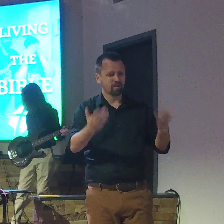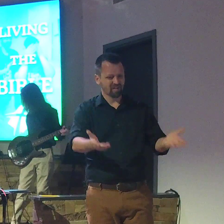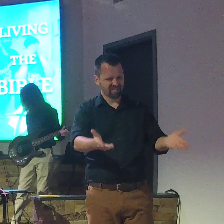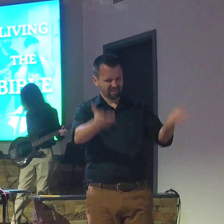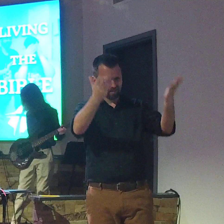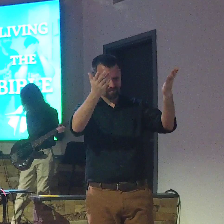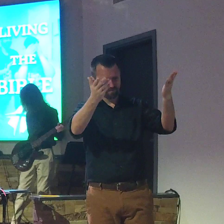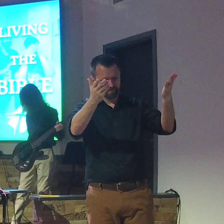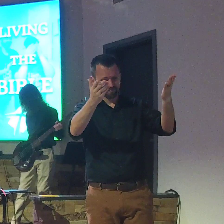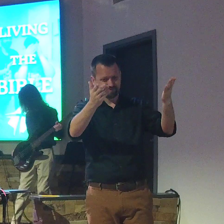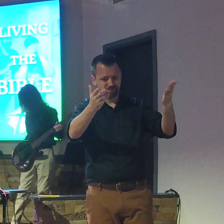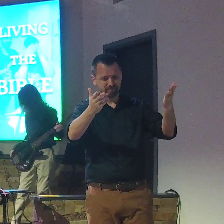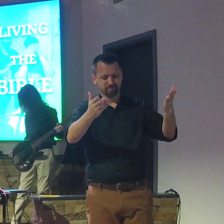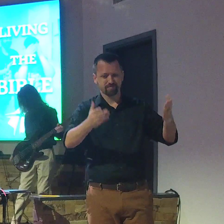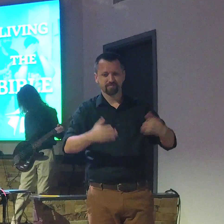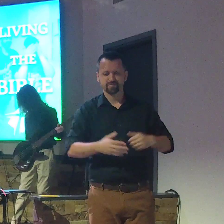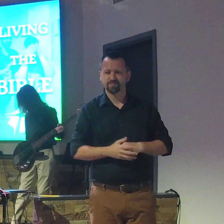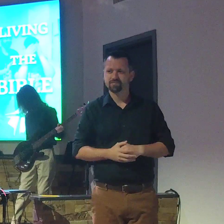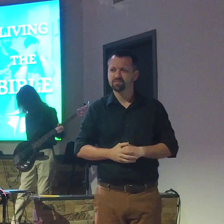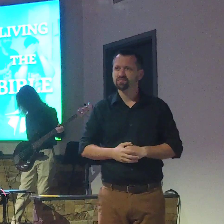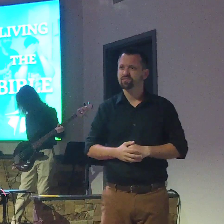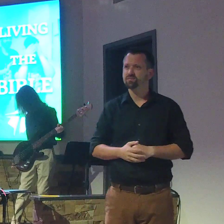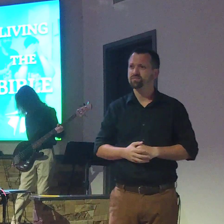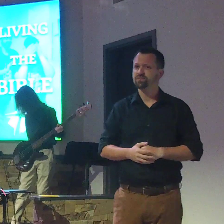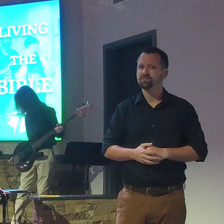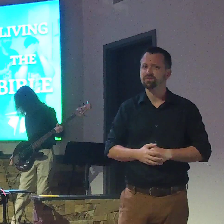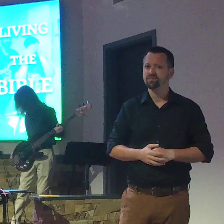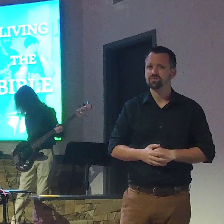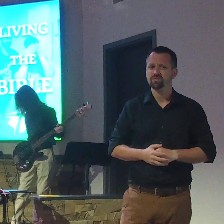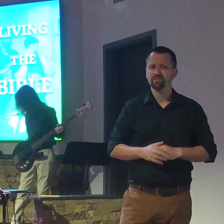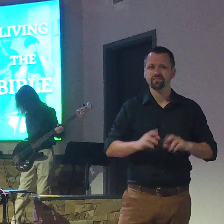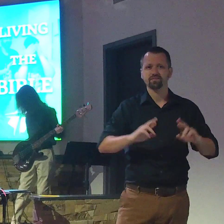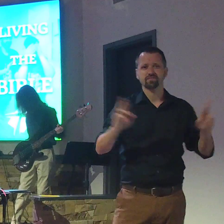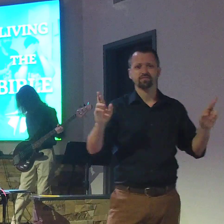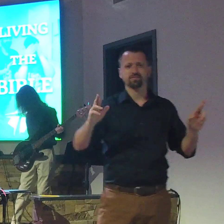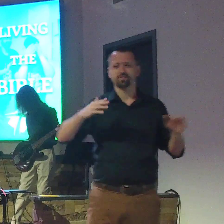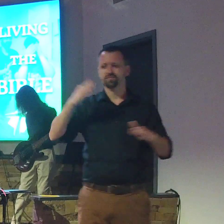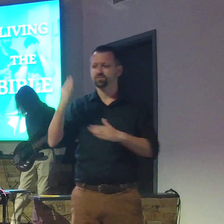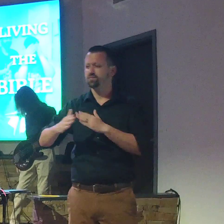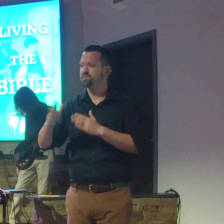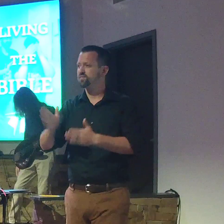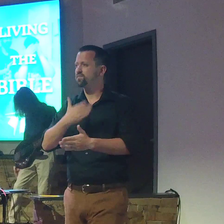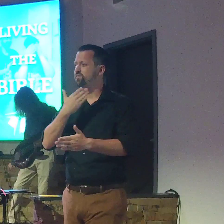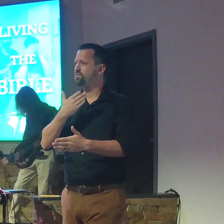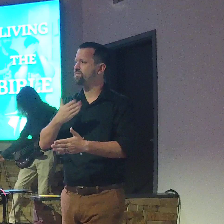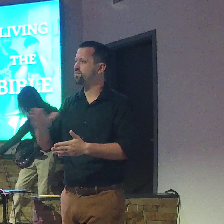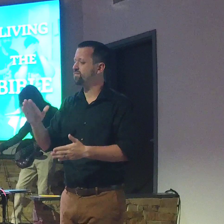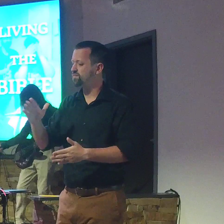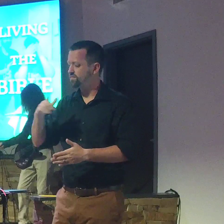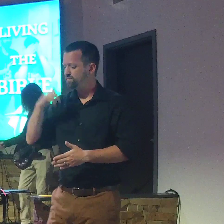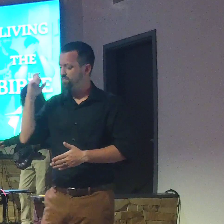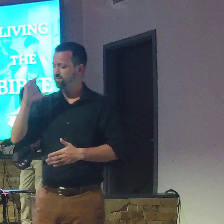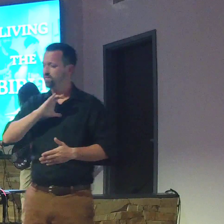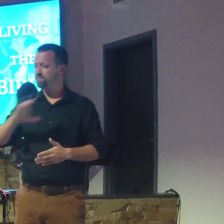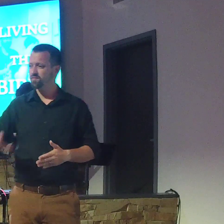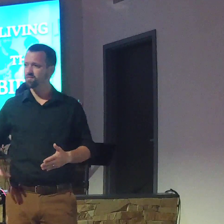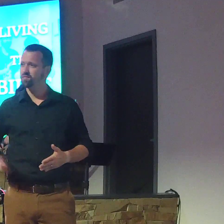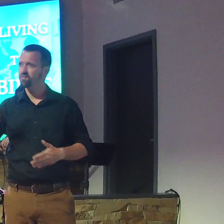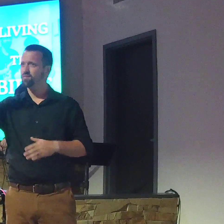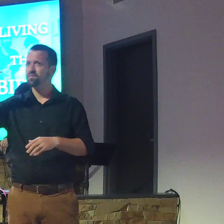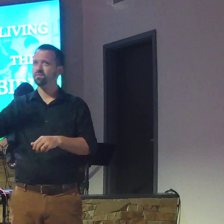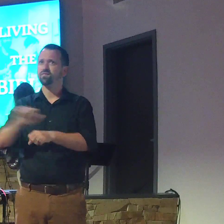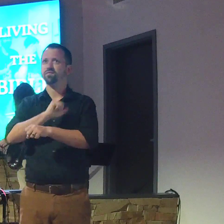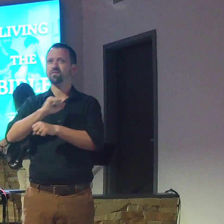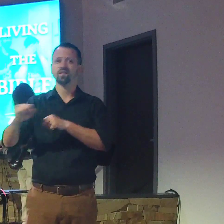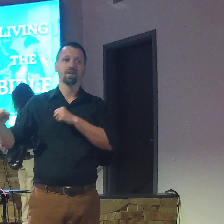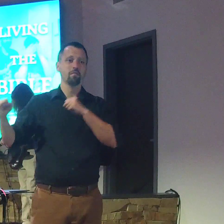stand and join our team here as we conclude with this song based on what Christ has done for us? There's